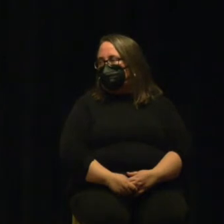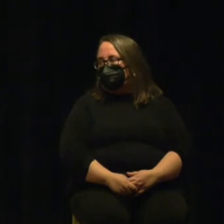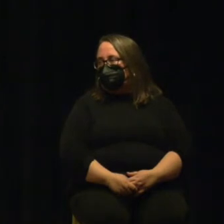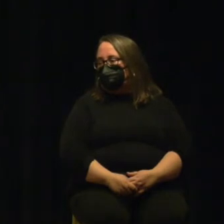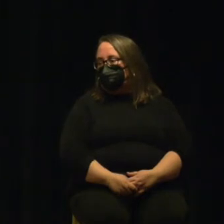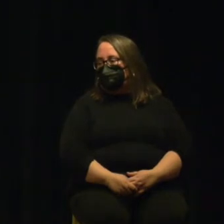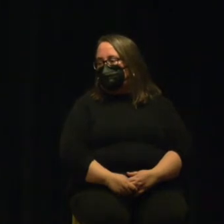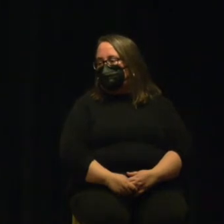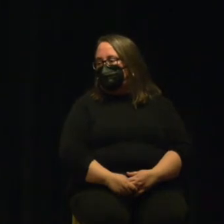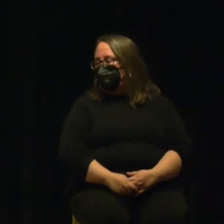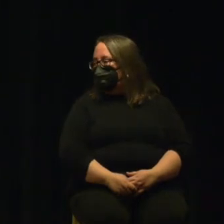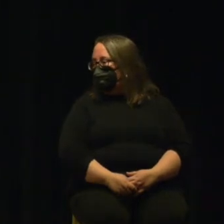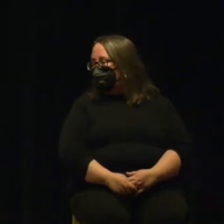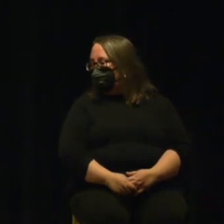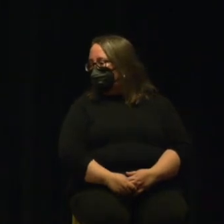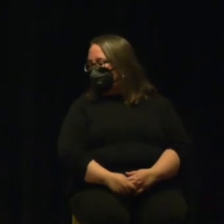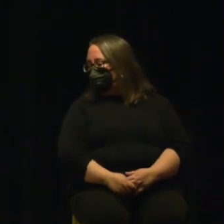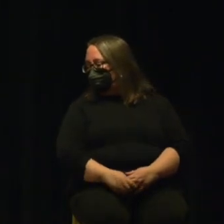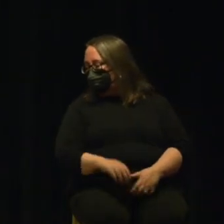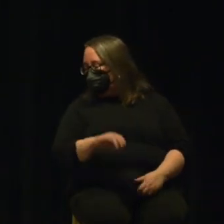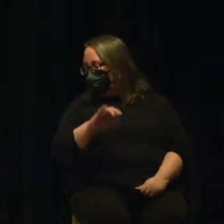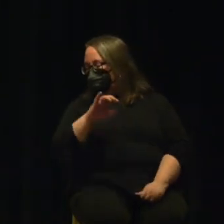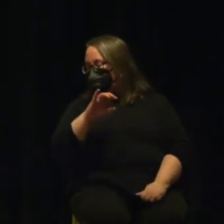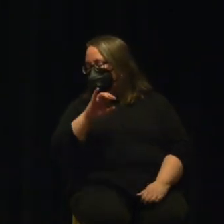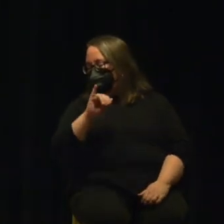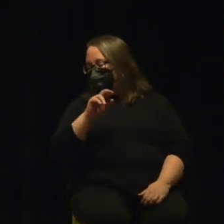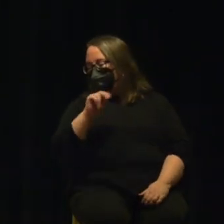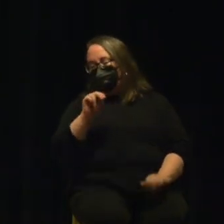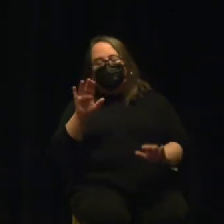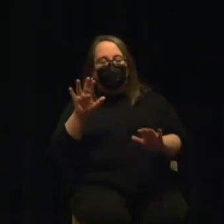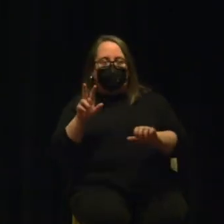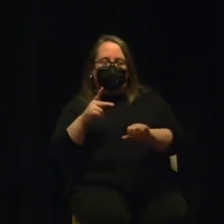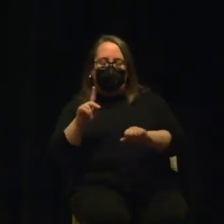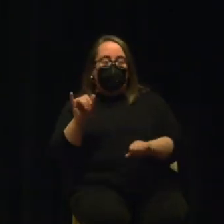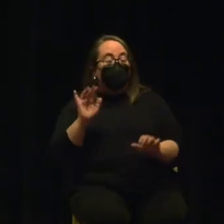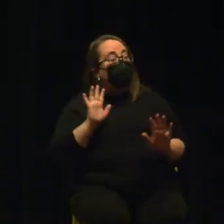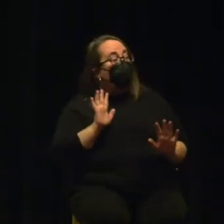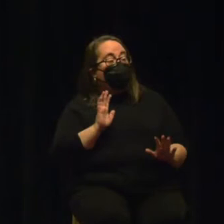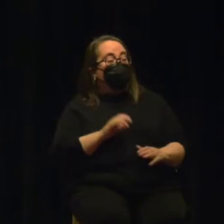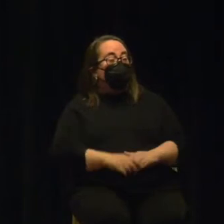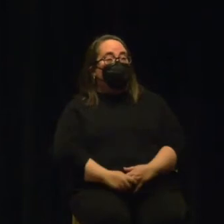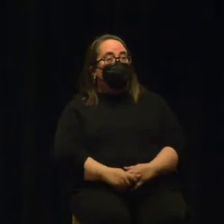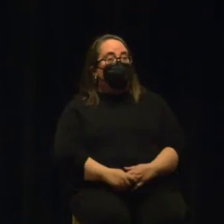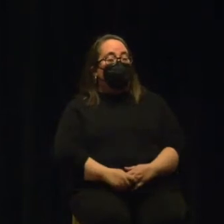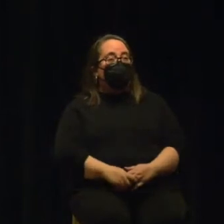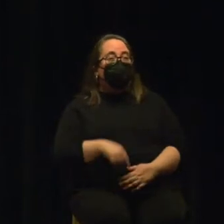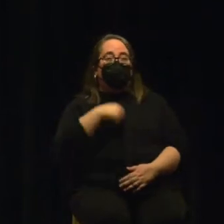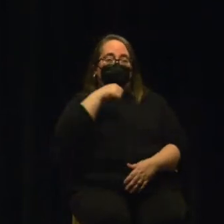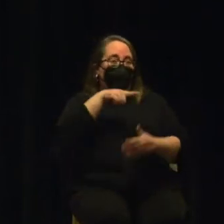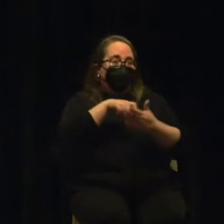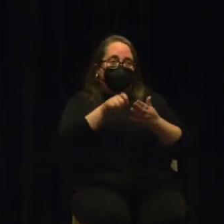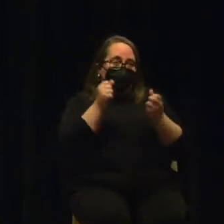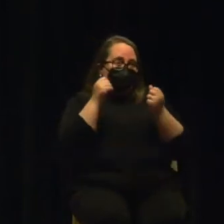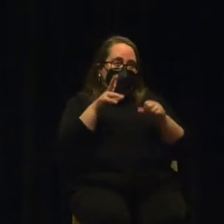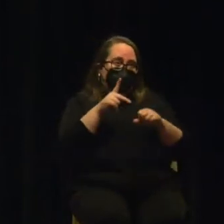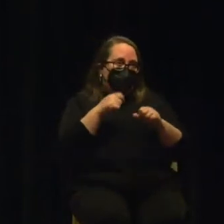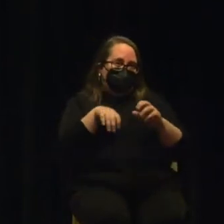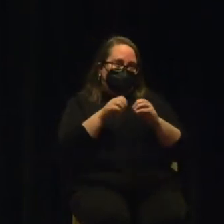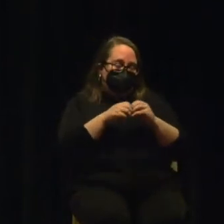How do you write poems, Jason? Because Jason tries to act like he's not a poet, but he's an incredible poet. No, I don't write very many poems